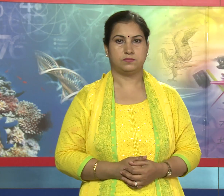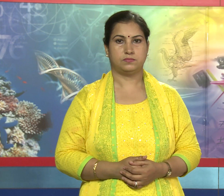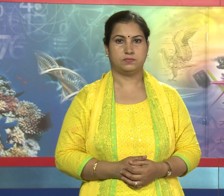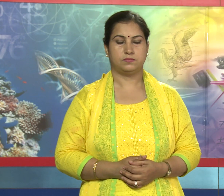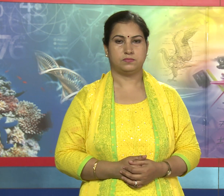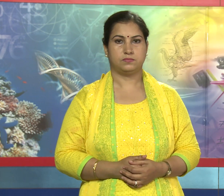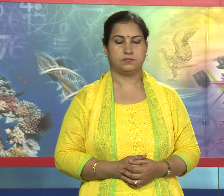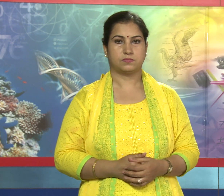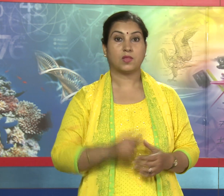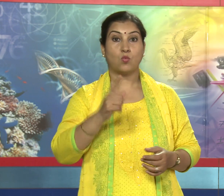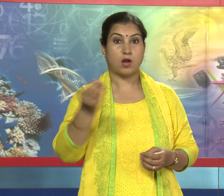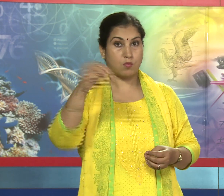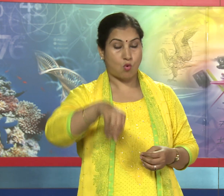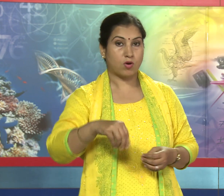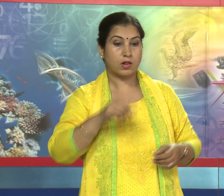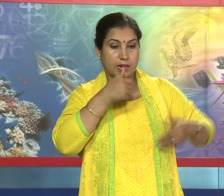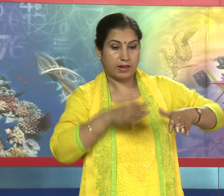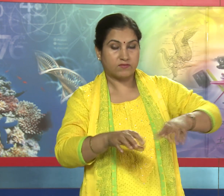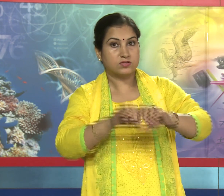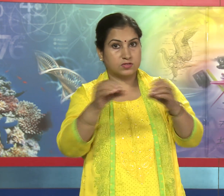One more river system is